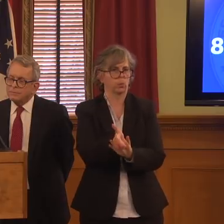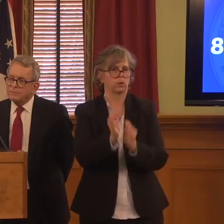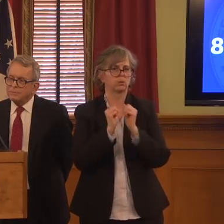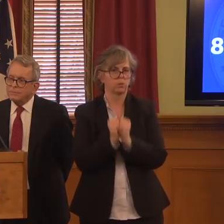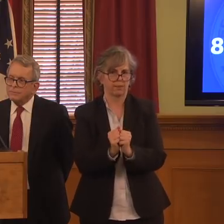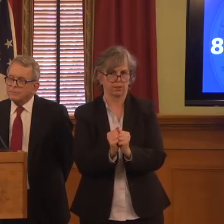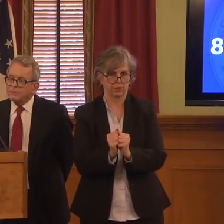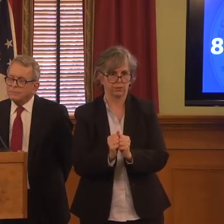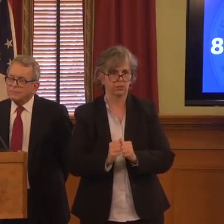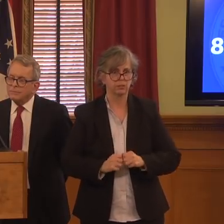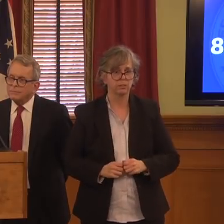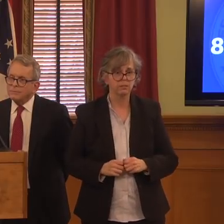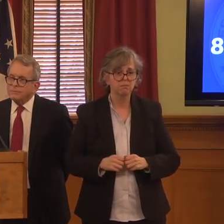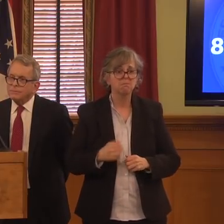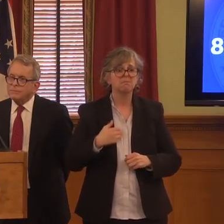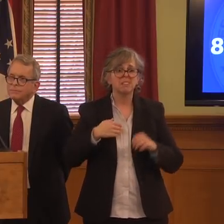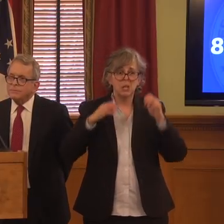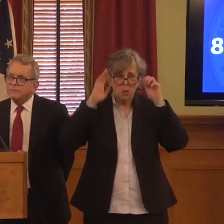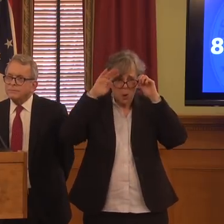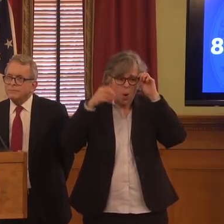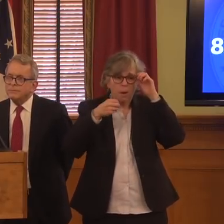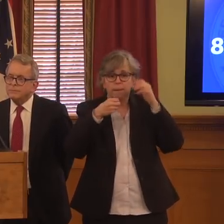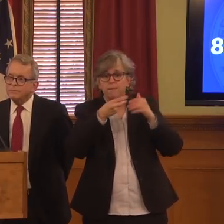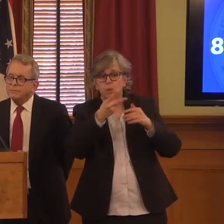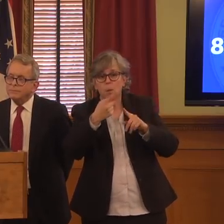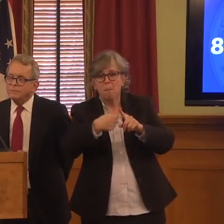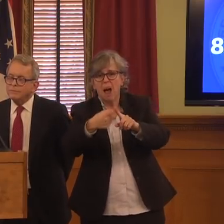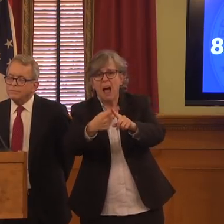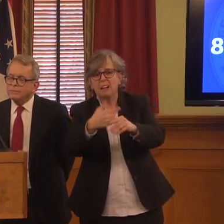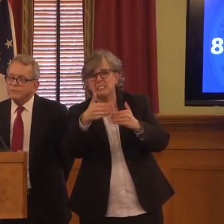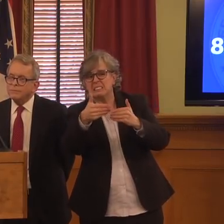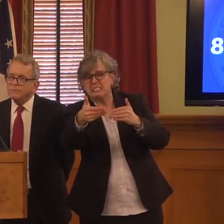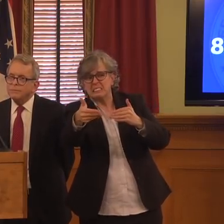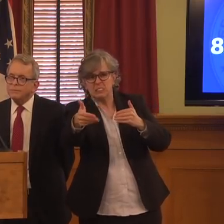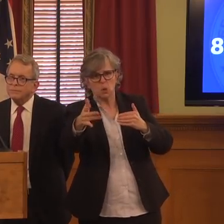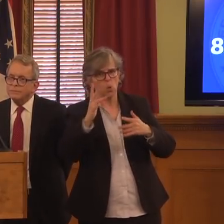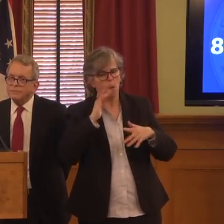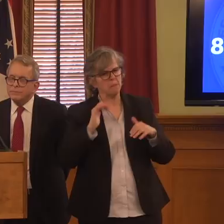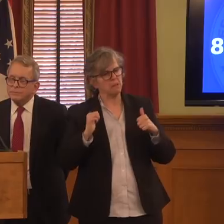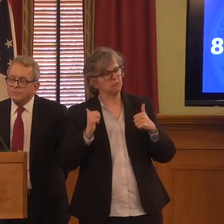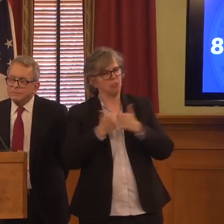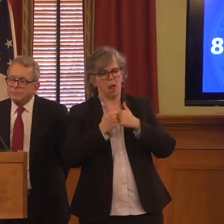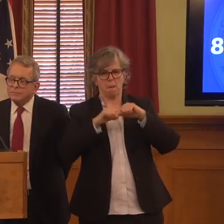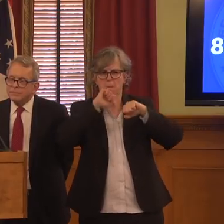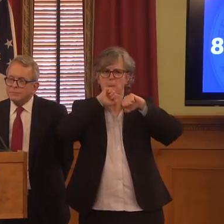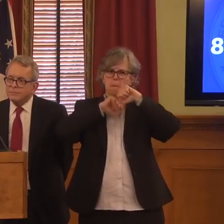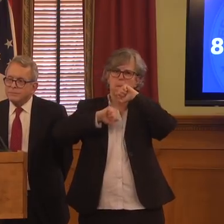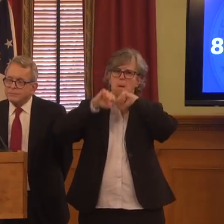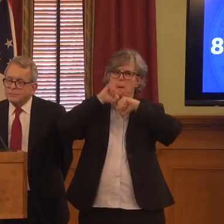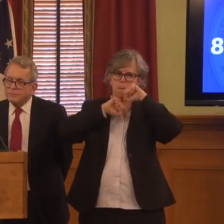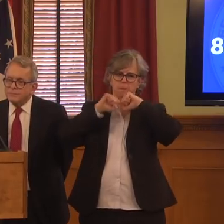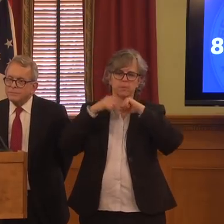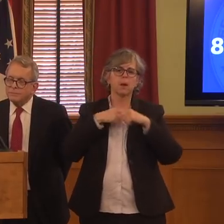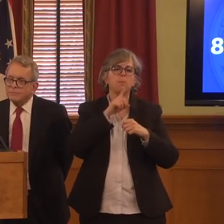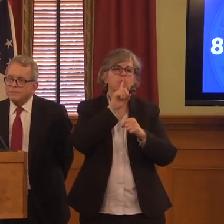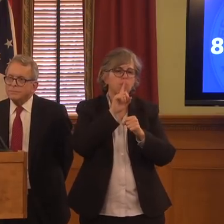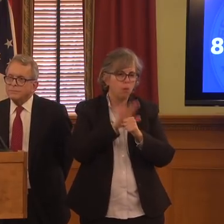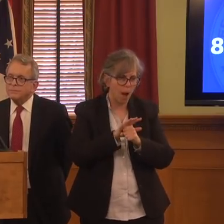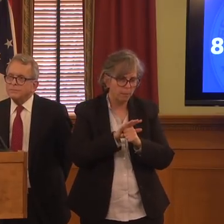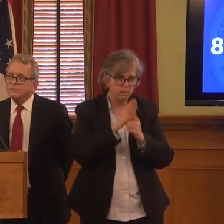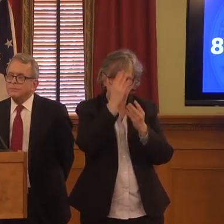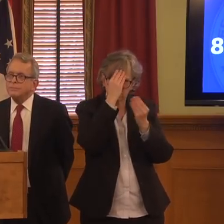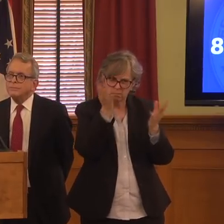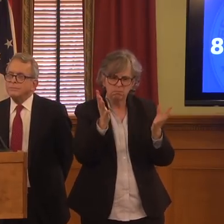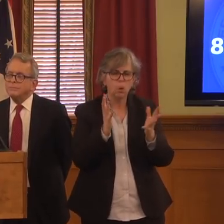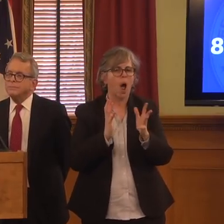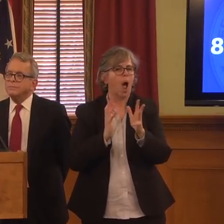ahead, but we will keep you apprised step by step. I want to echo the Lieutenant Governor,